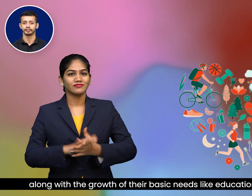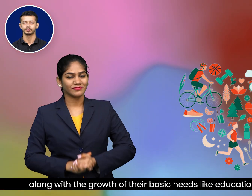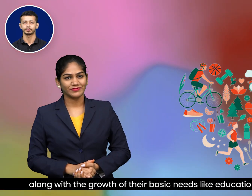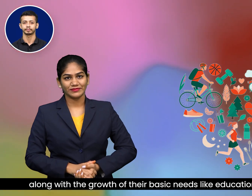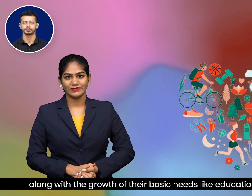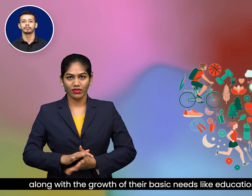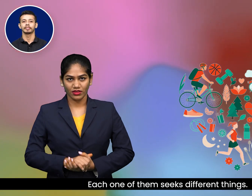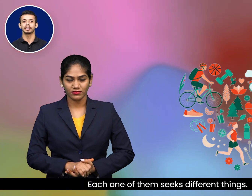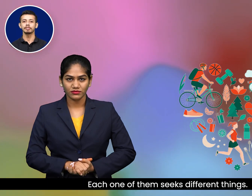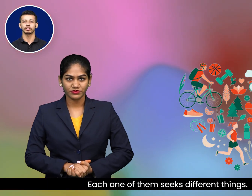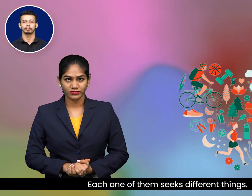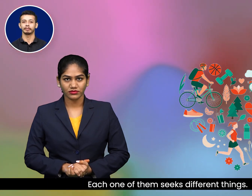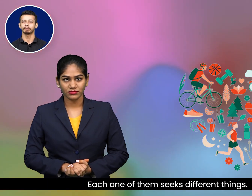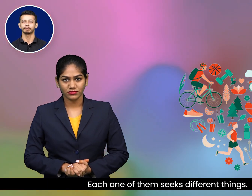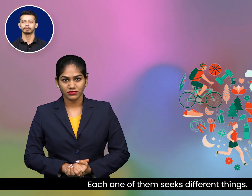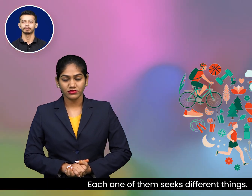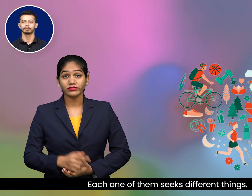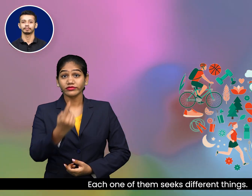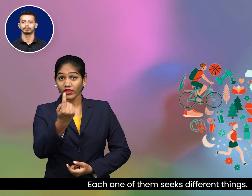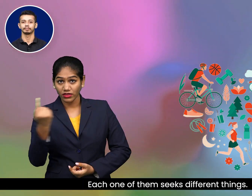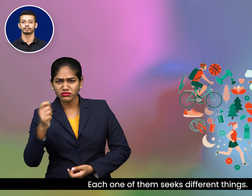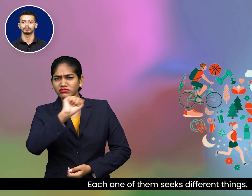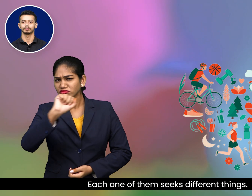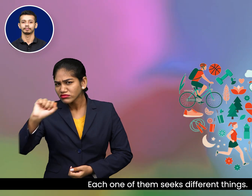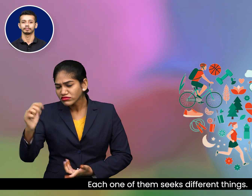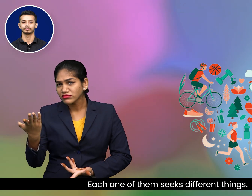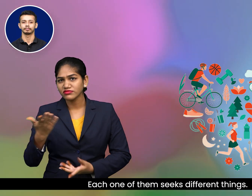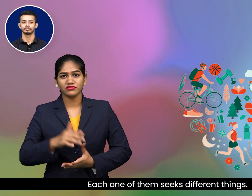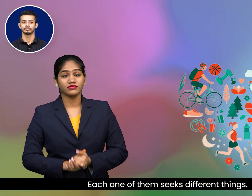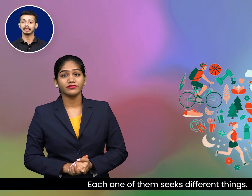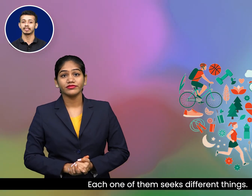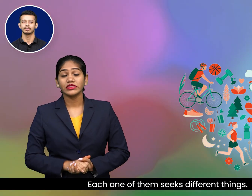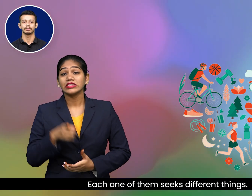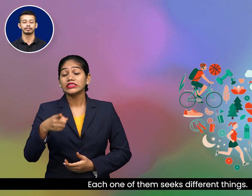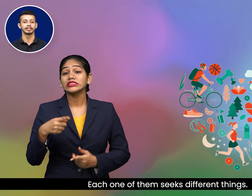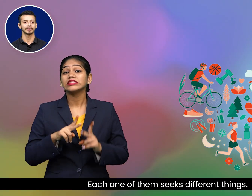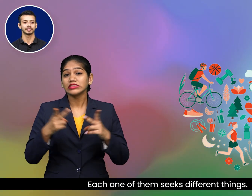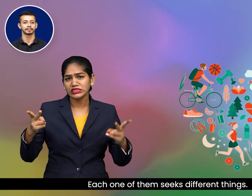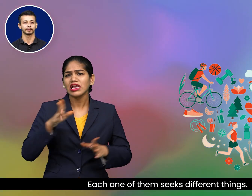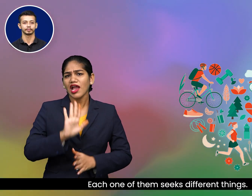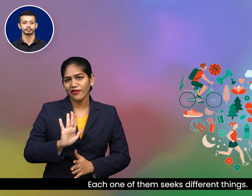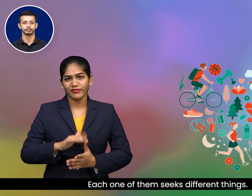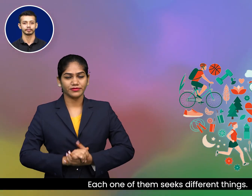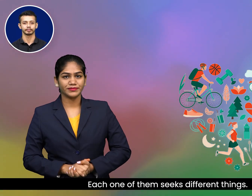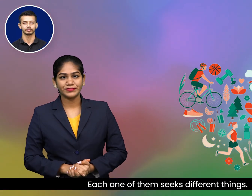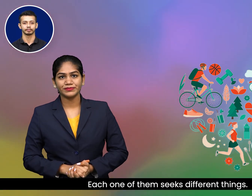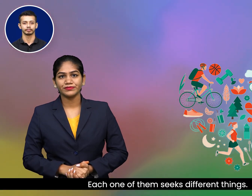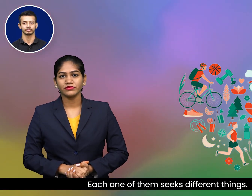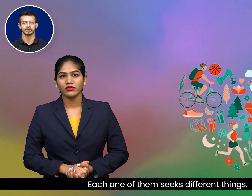etc. Each one of them seeks different things.